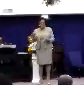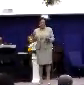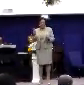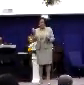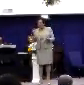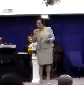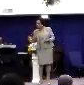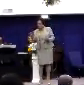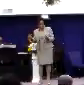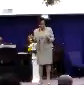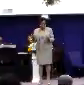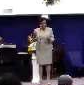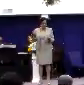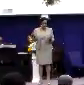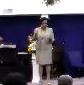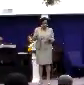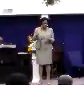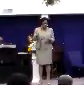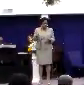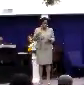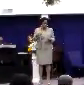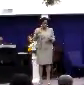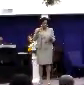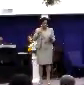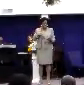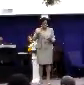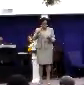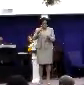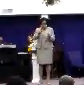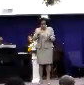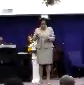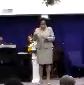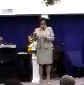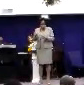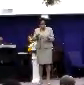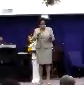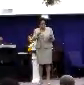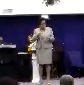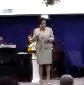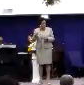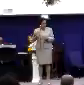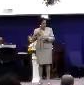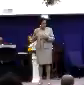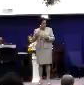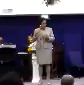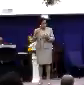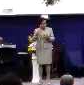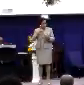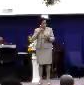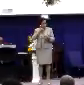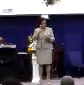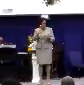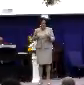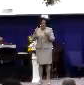And what happens is, we get to the place where we watch all this stuff and see all these stars and all this stuff going on, and we feel that we got to have, you don't have to